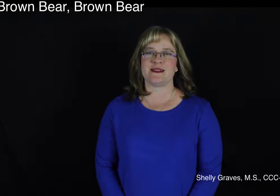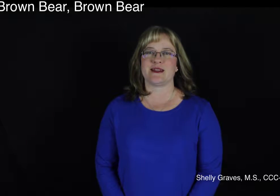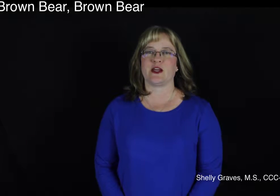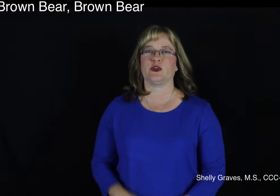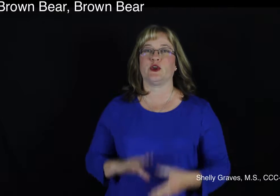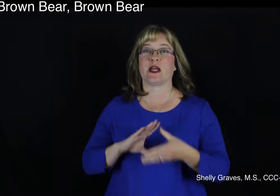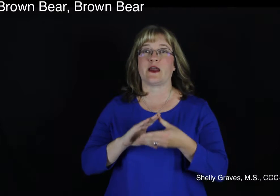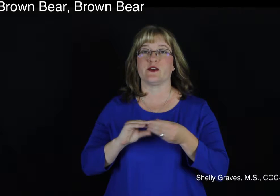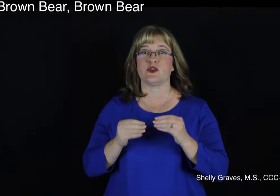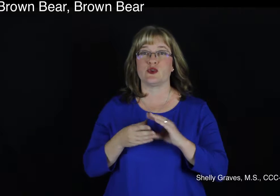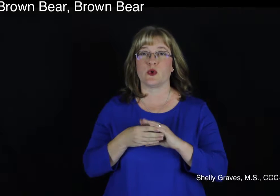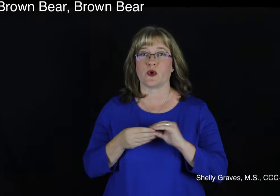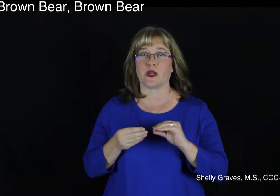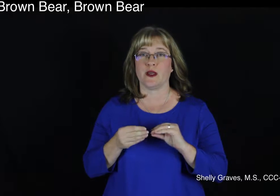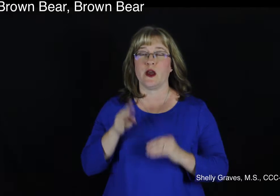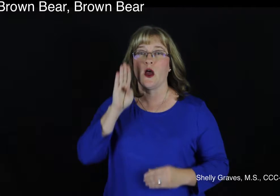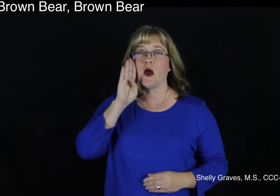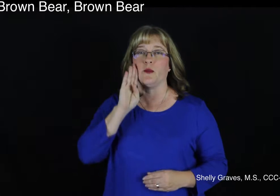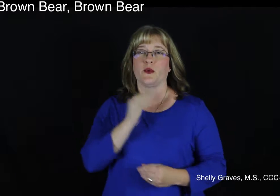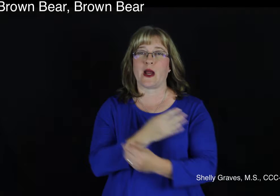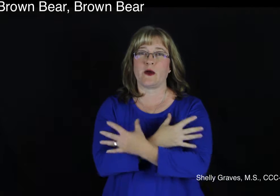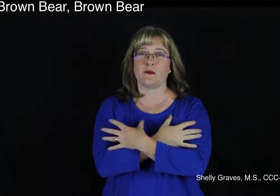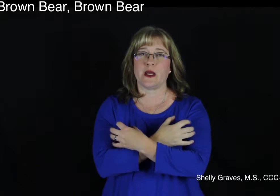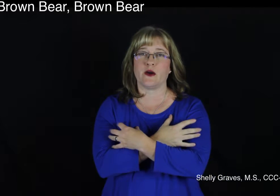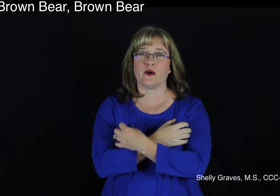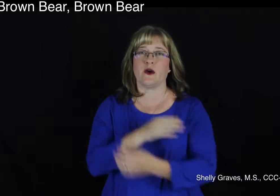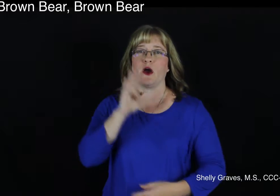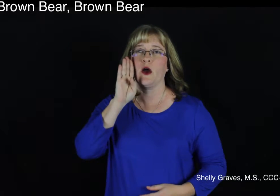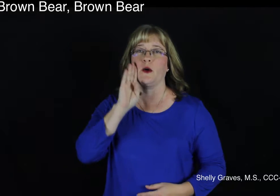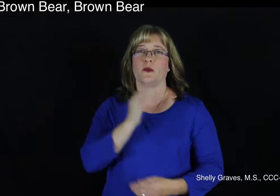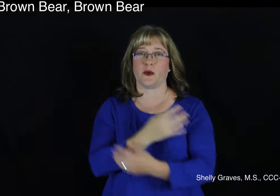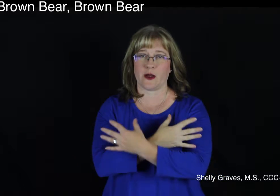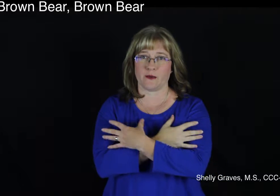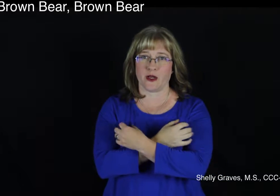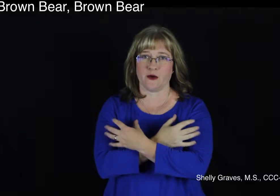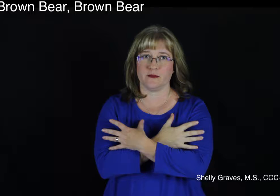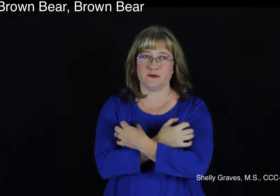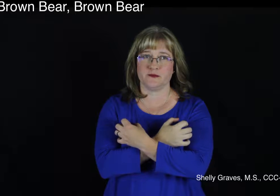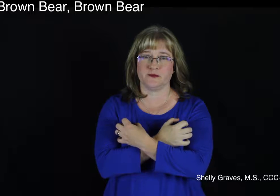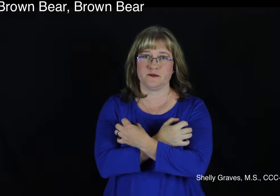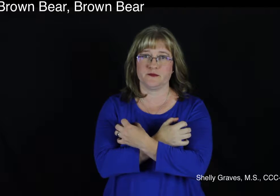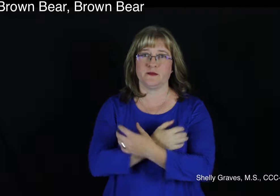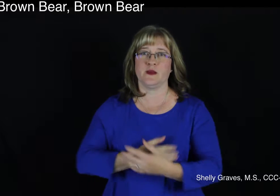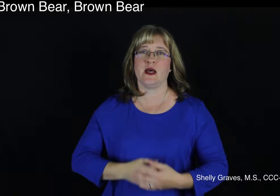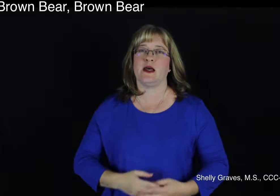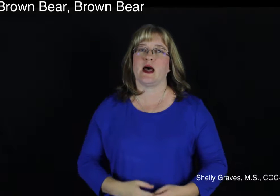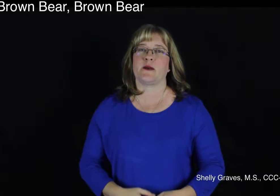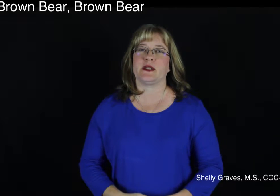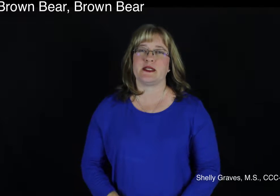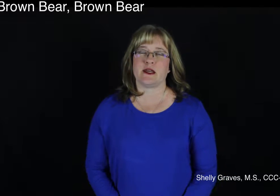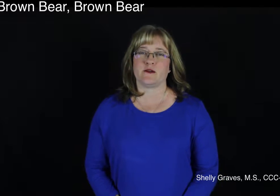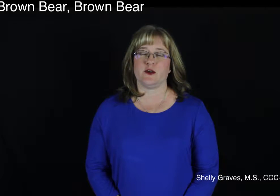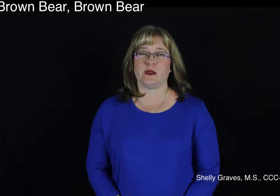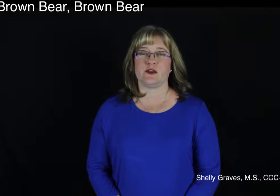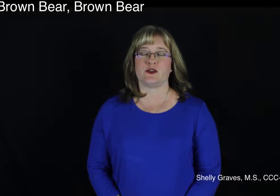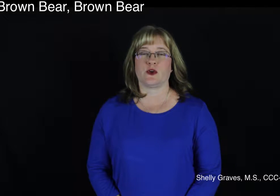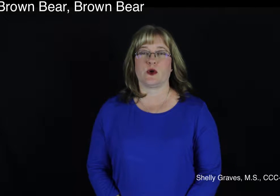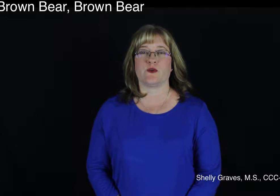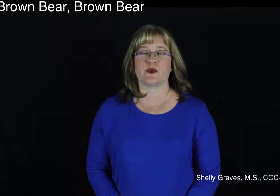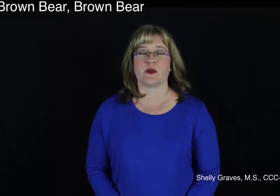let's take a look at the story, Brown Bear, Brown Bear. I'm going to take a few minutes to go over some